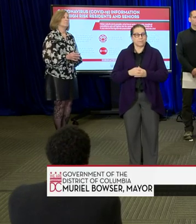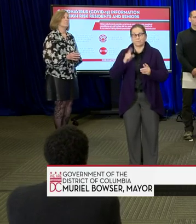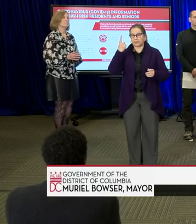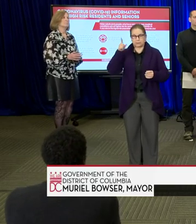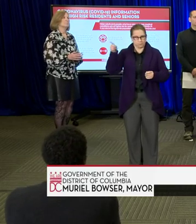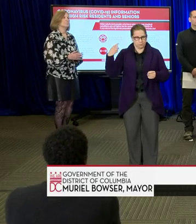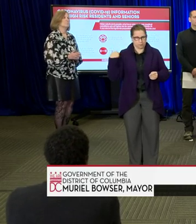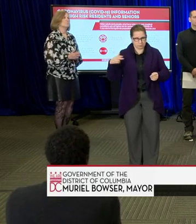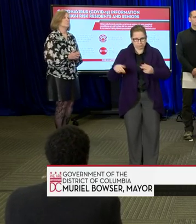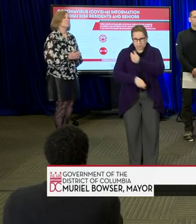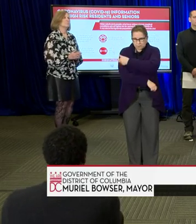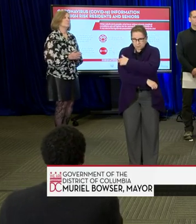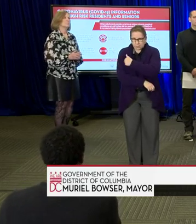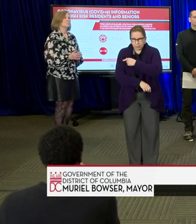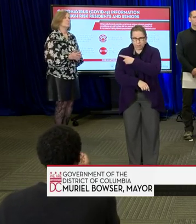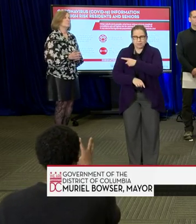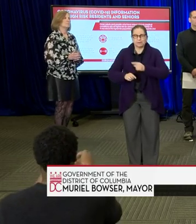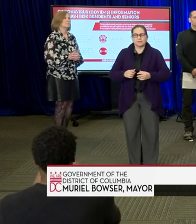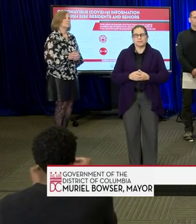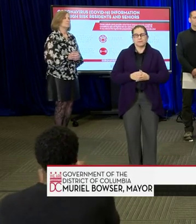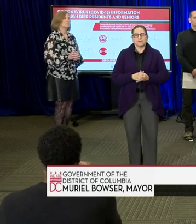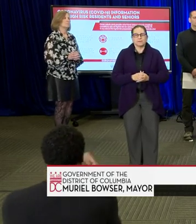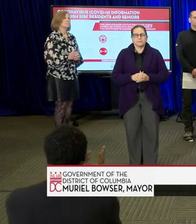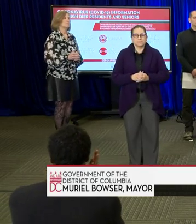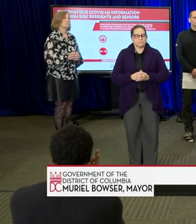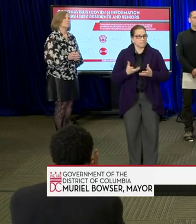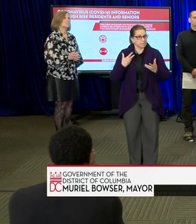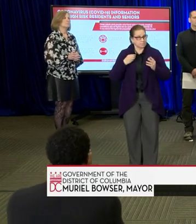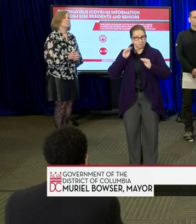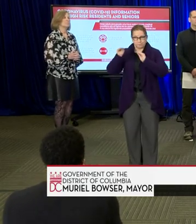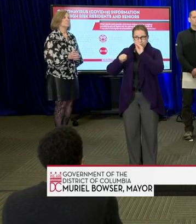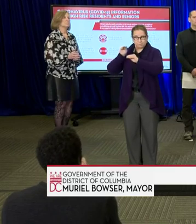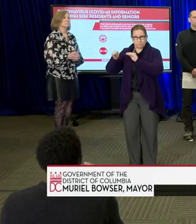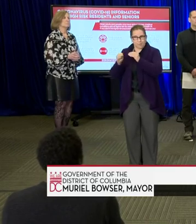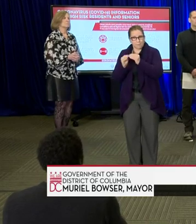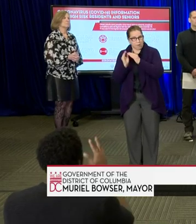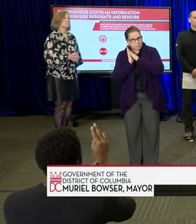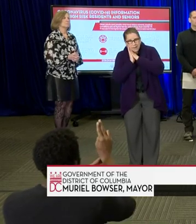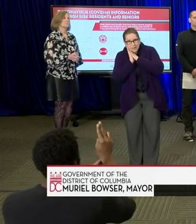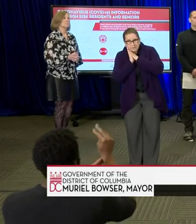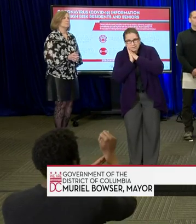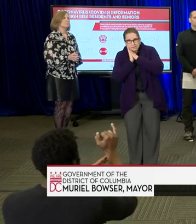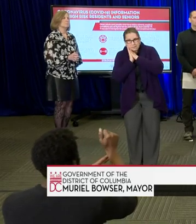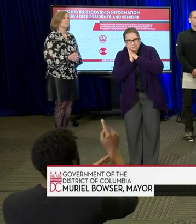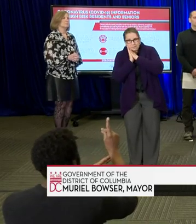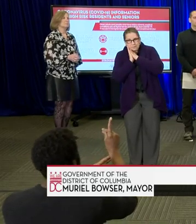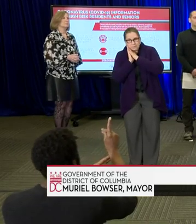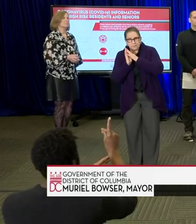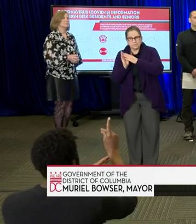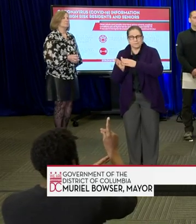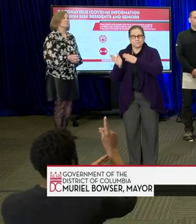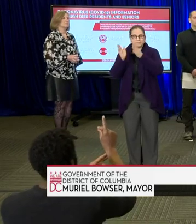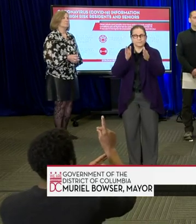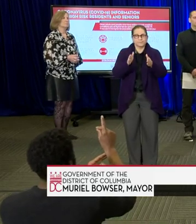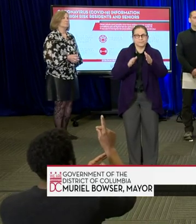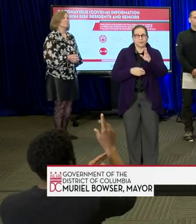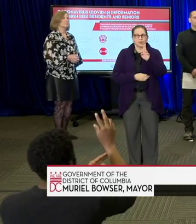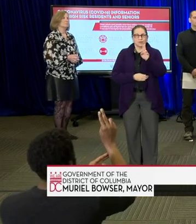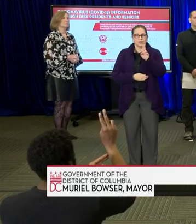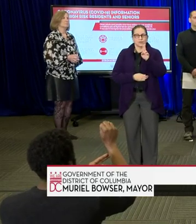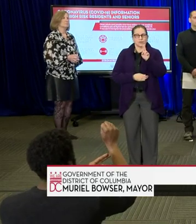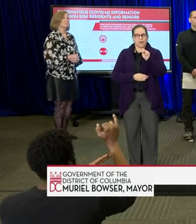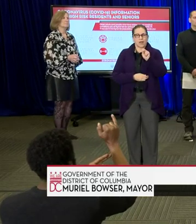is the case. I'll tell you, for one, at the United Medical Center, we have a floor that we're looking to engage and to